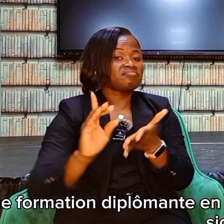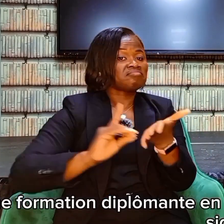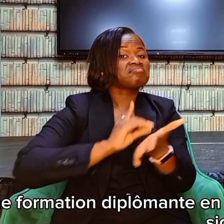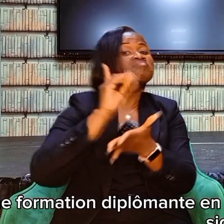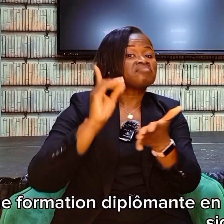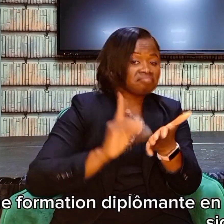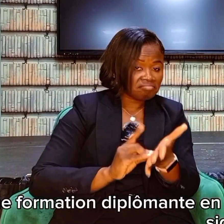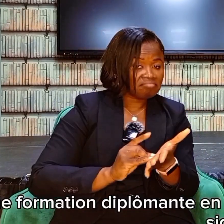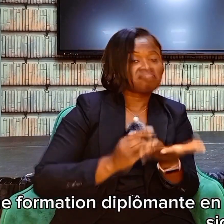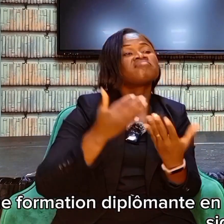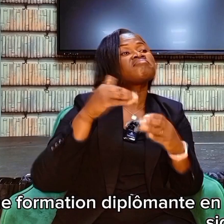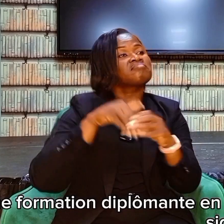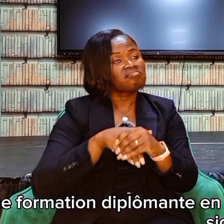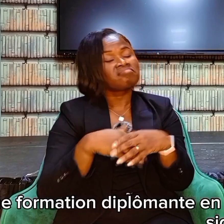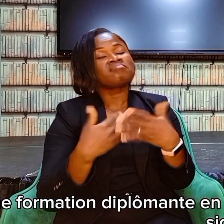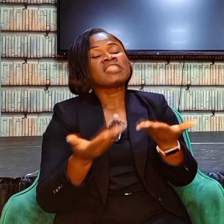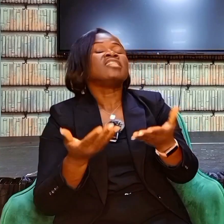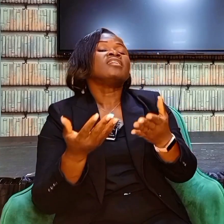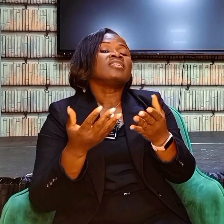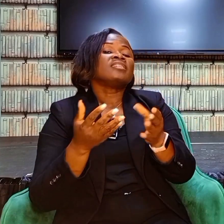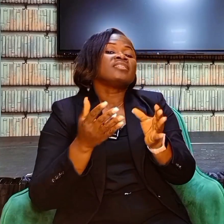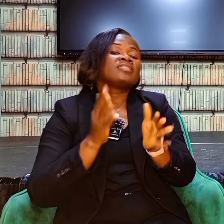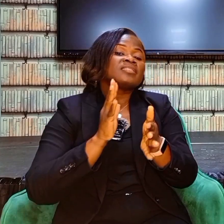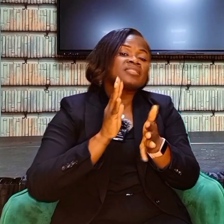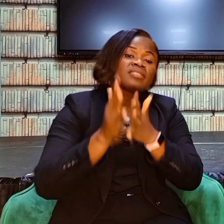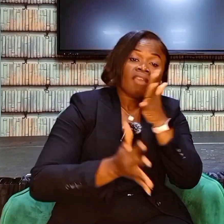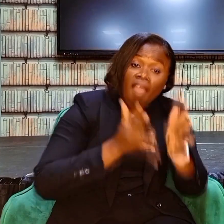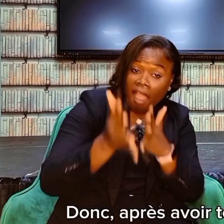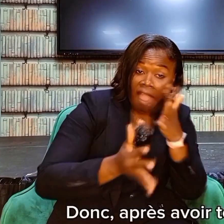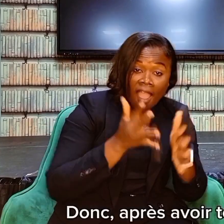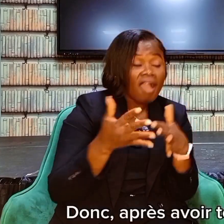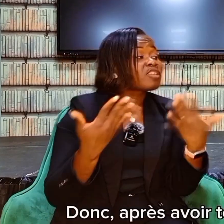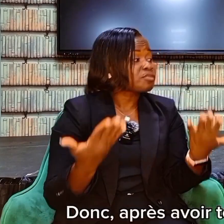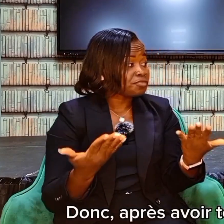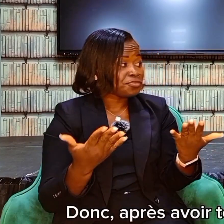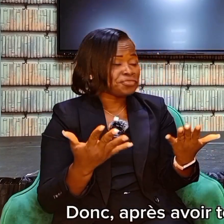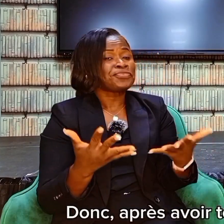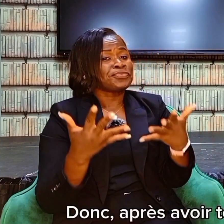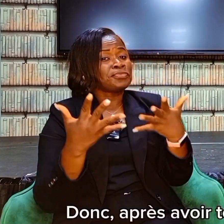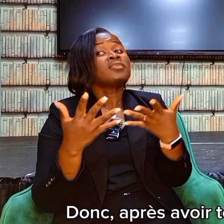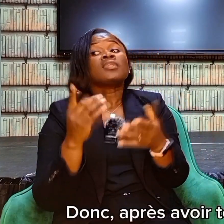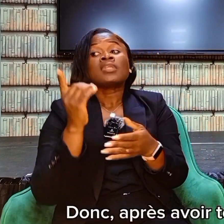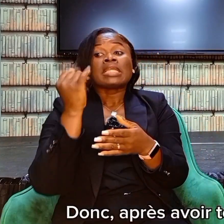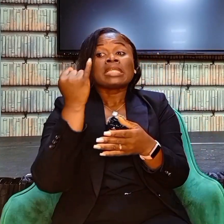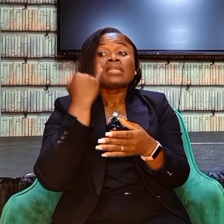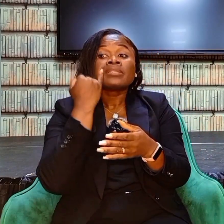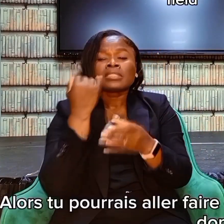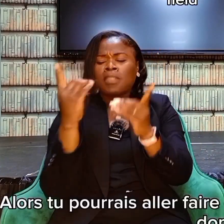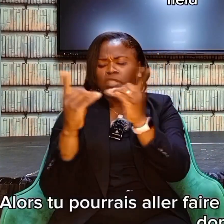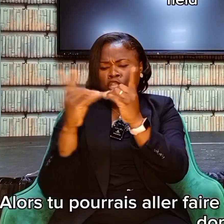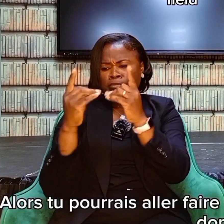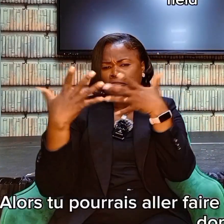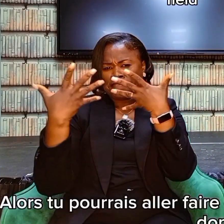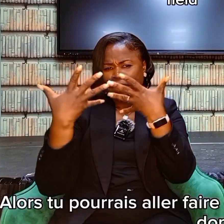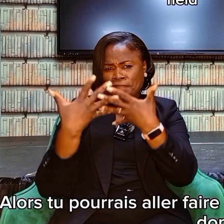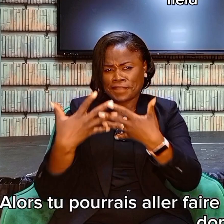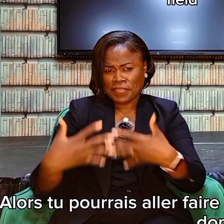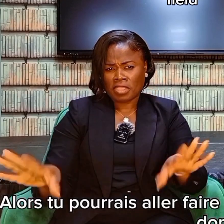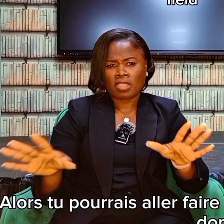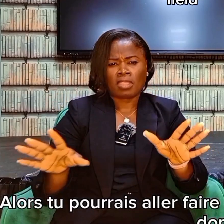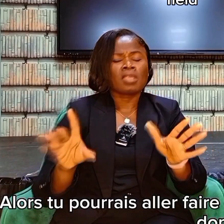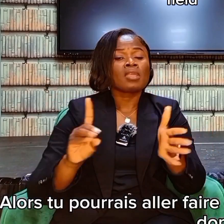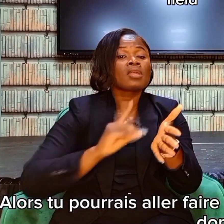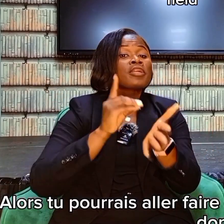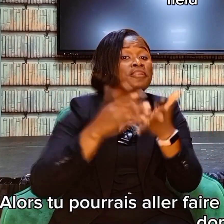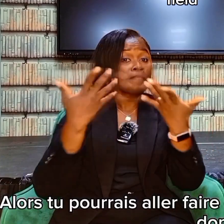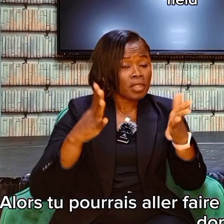diploma course in sign language interpretation. So after completing your diploma, then you could go and do